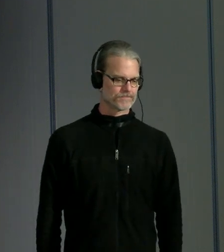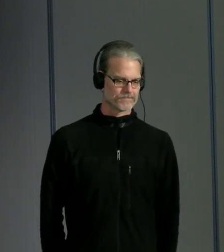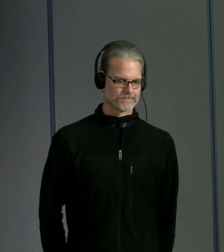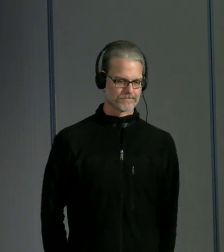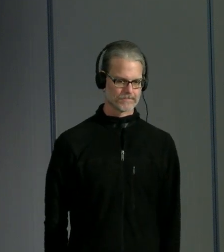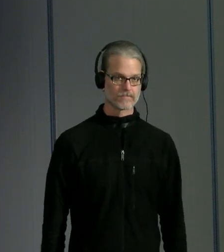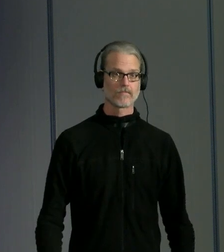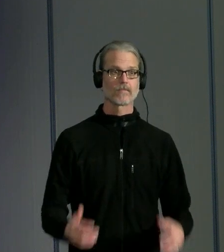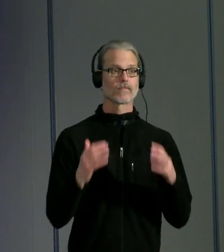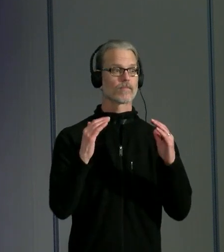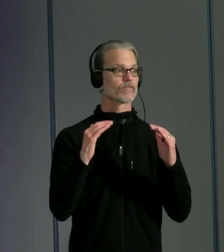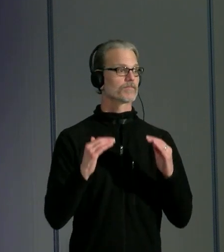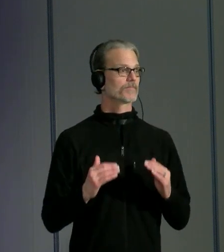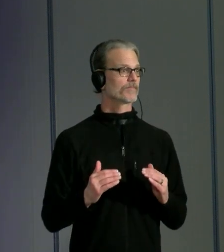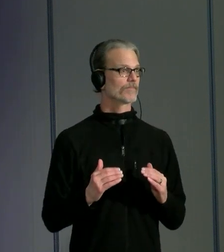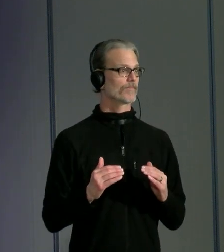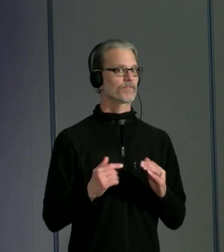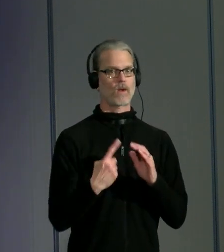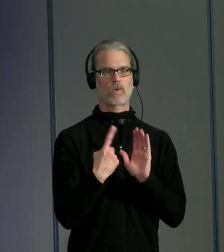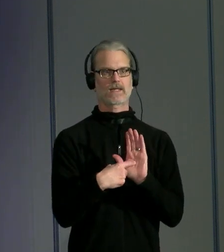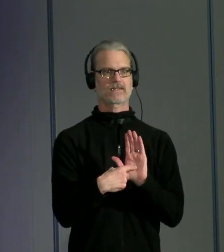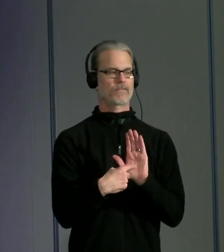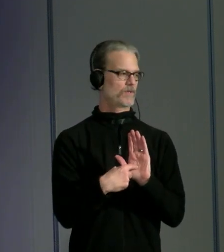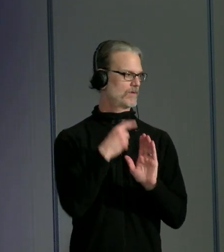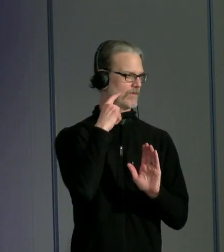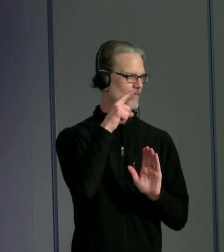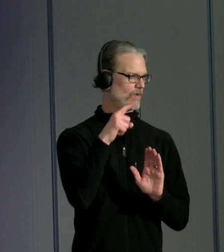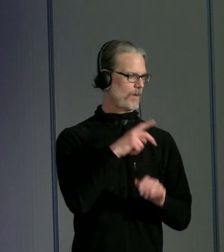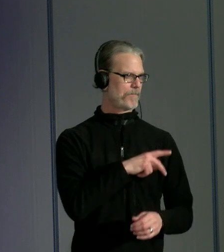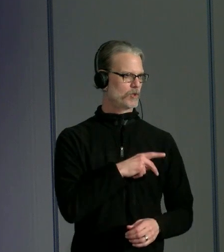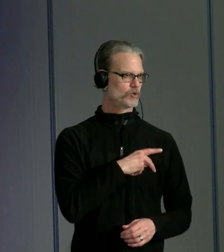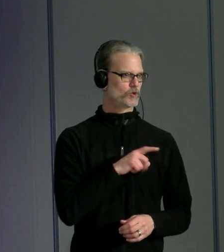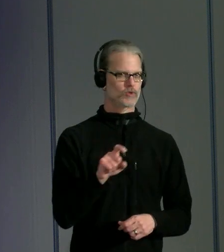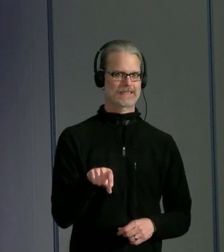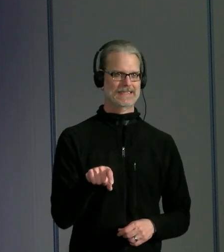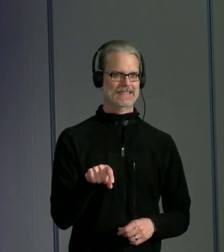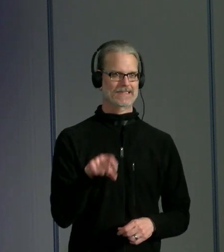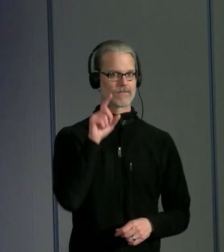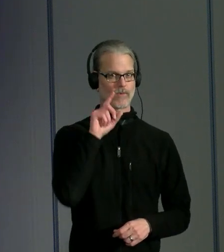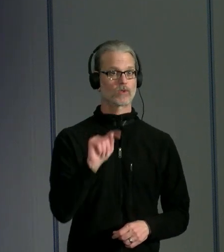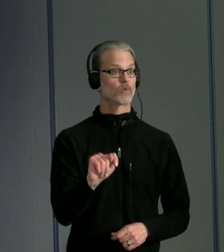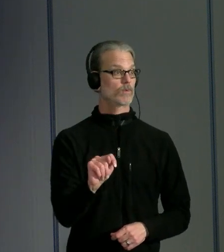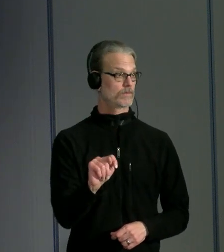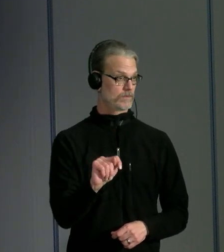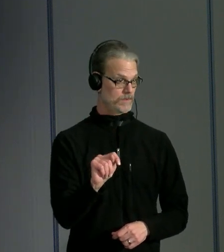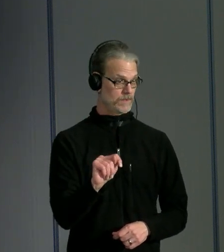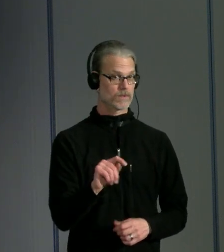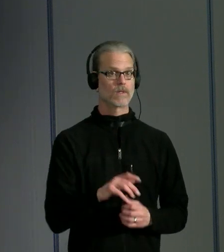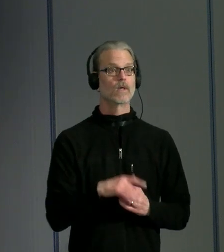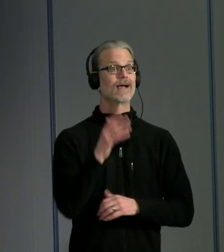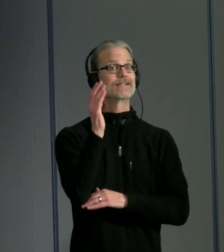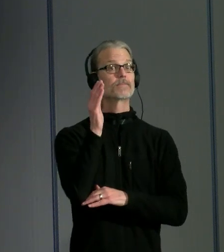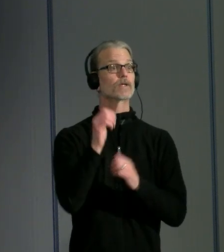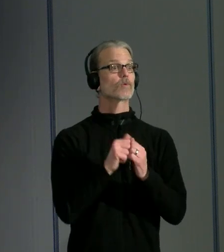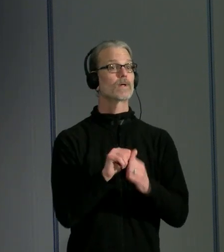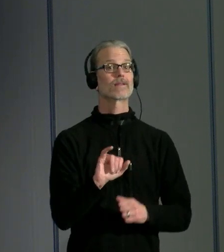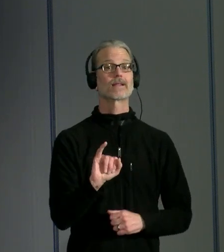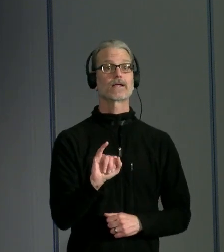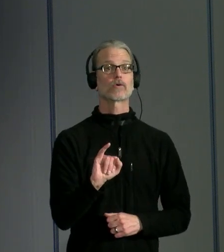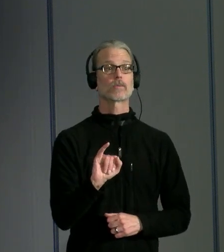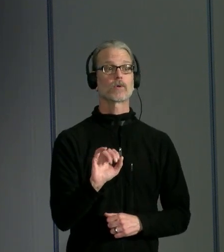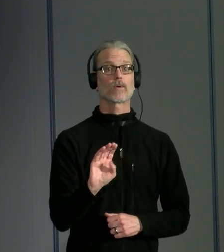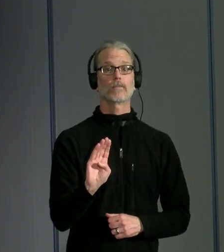Okay, next, I want to talk about an example with regard to personal needs related to toileting. A speaker with irritable bowel